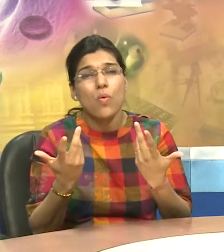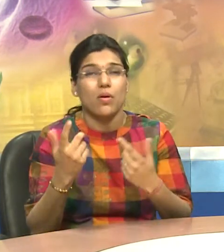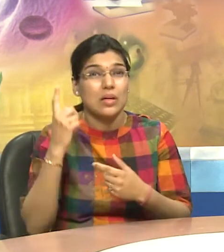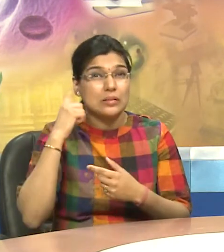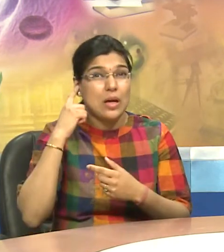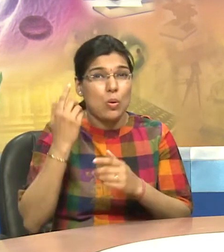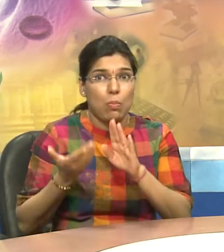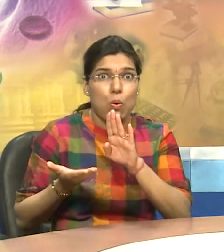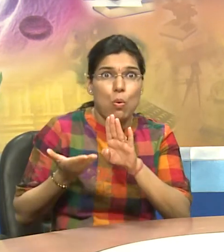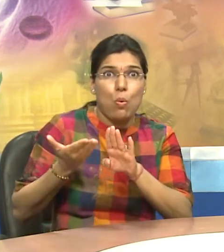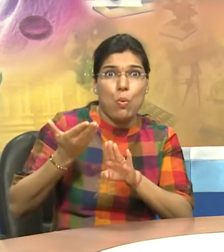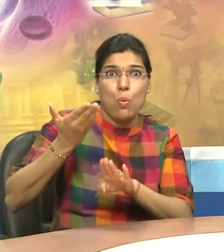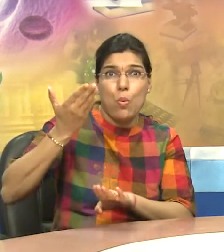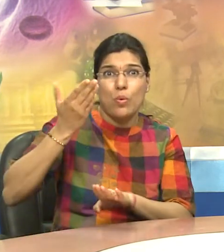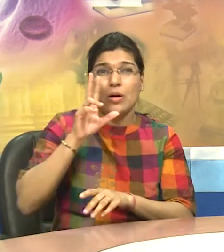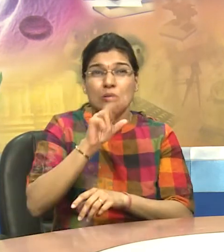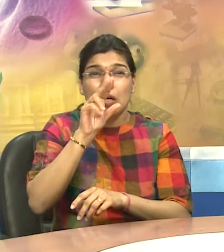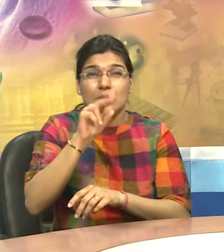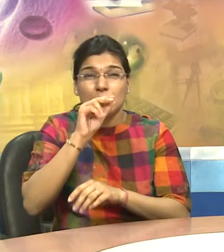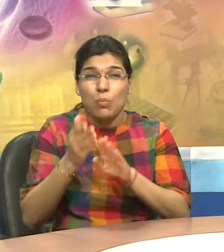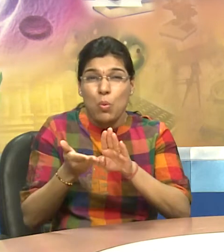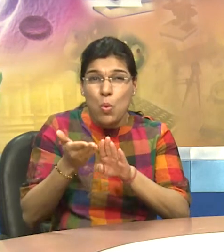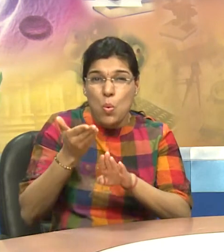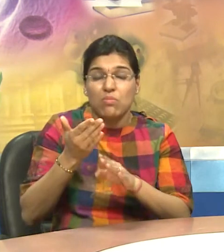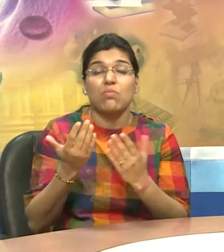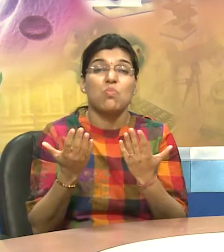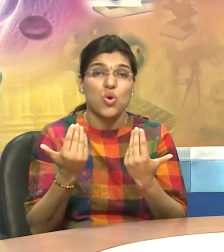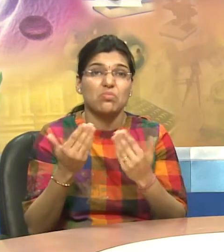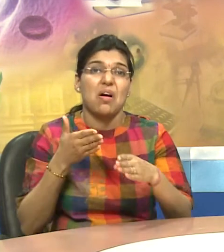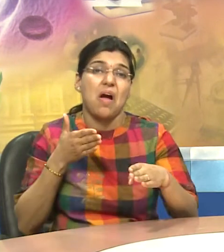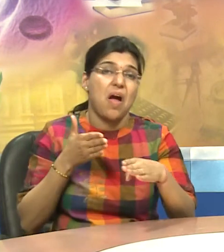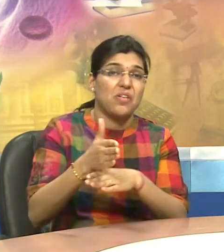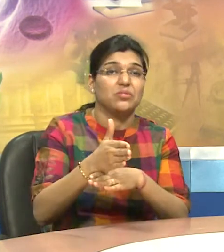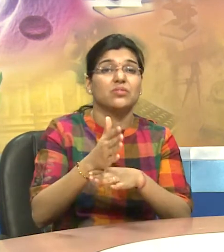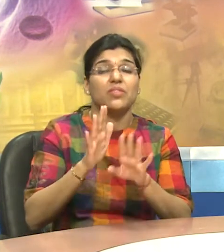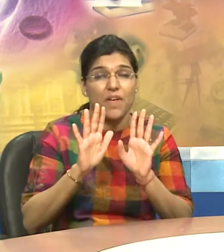When we start shouting or speaking very loudly,